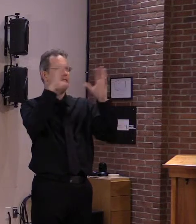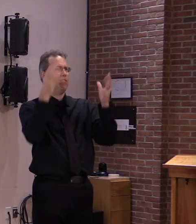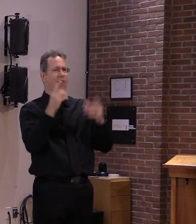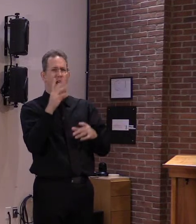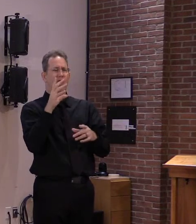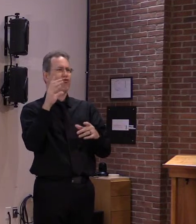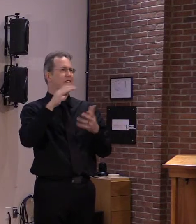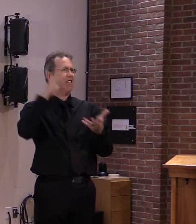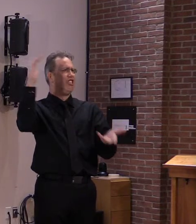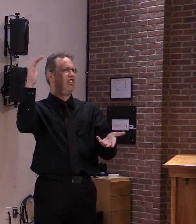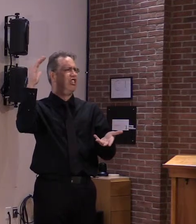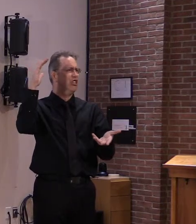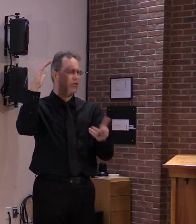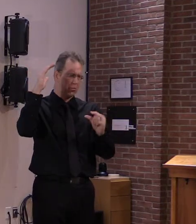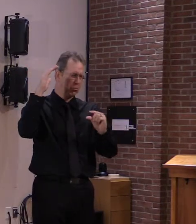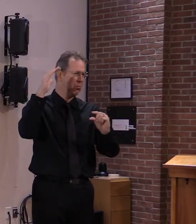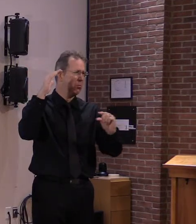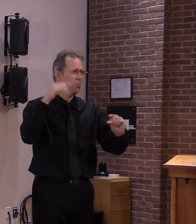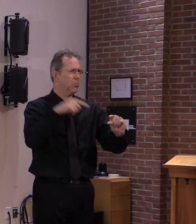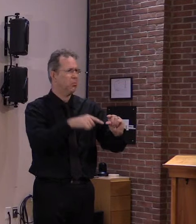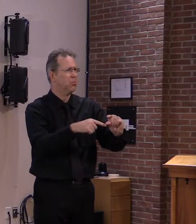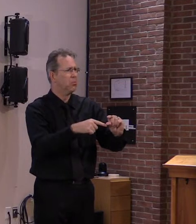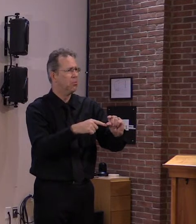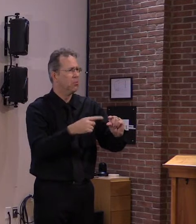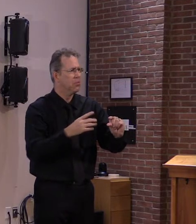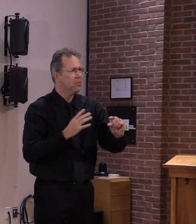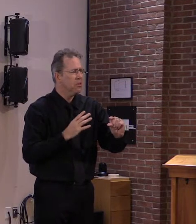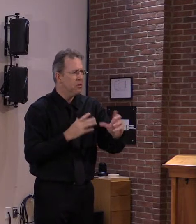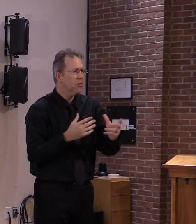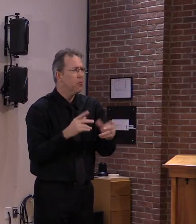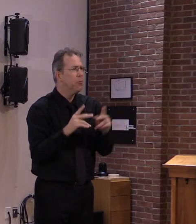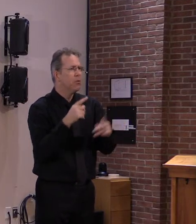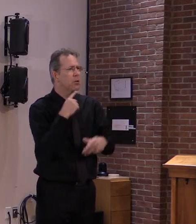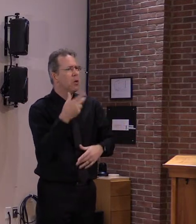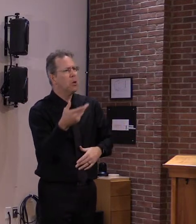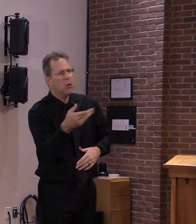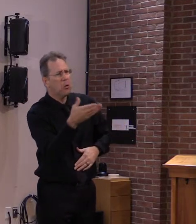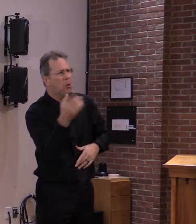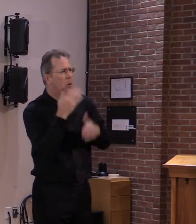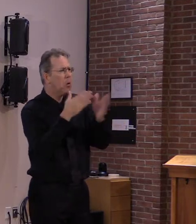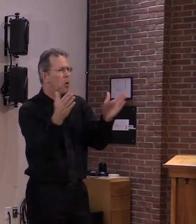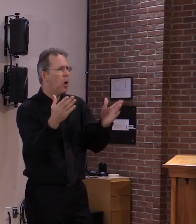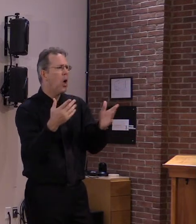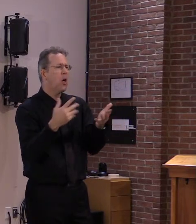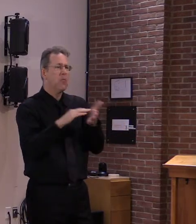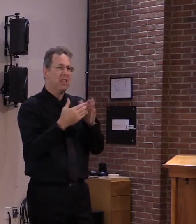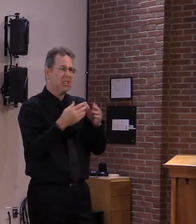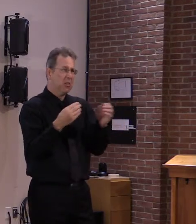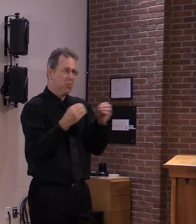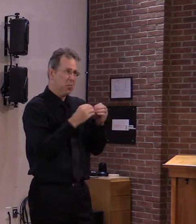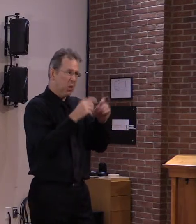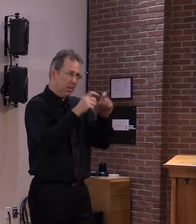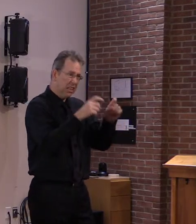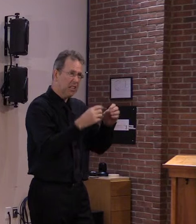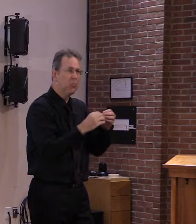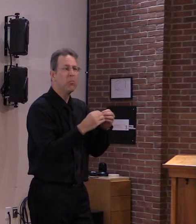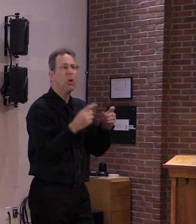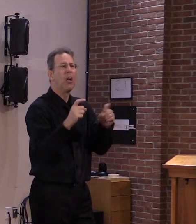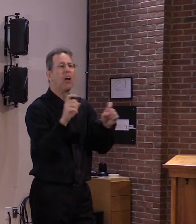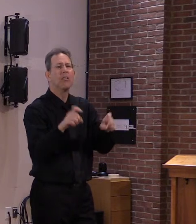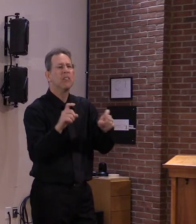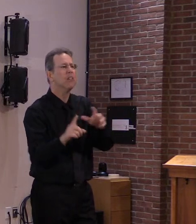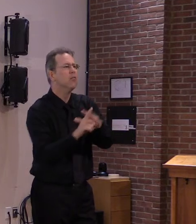Good morning again. I'd like to take an opportunity just to provide a couple of brief updates. First, on health and safety assessments that have been